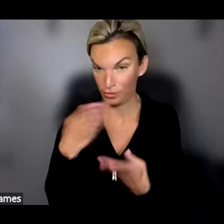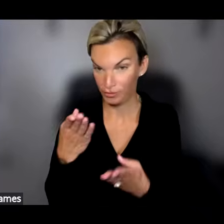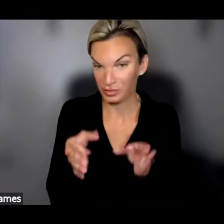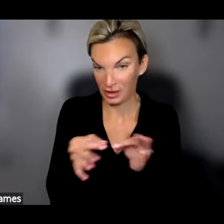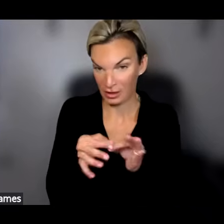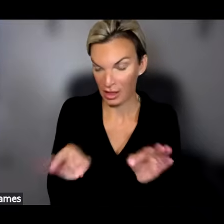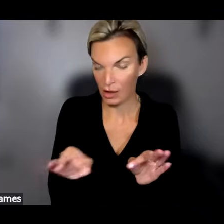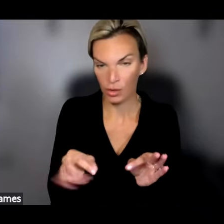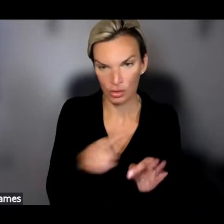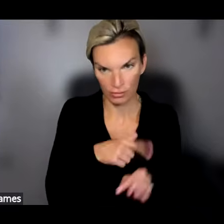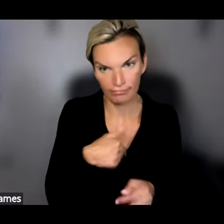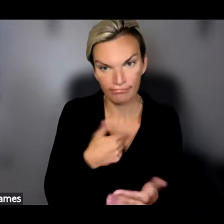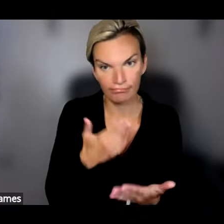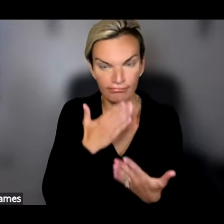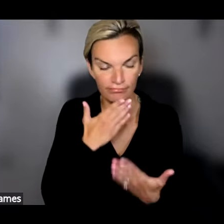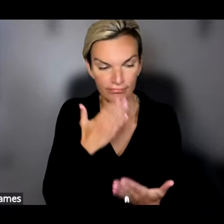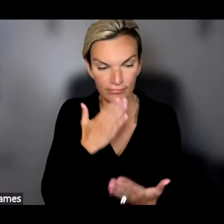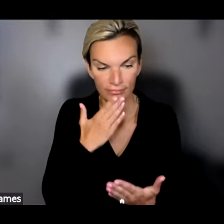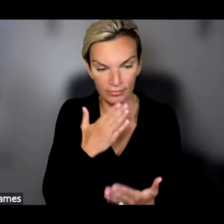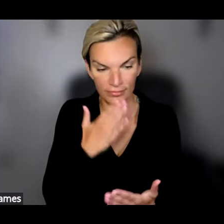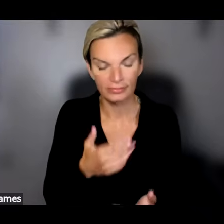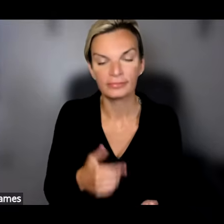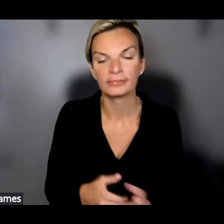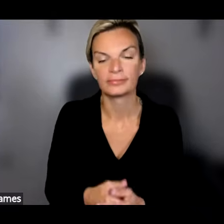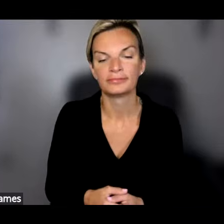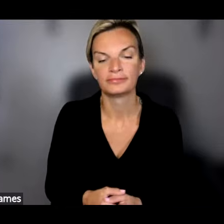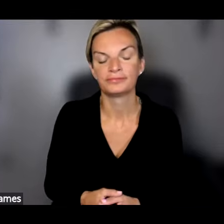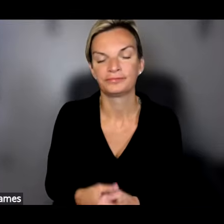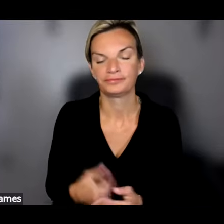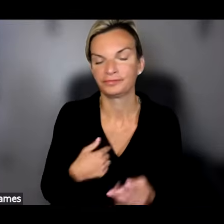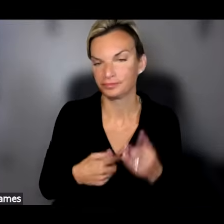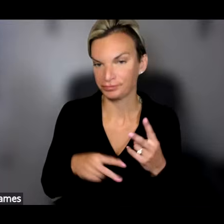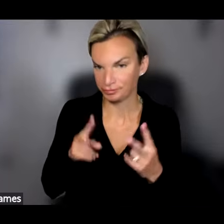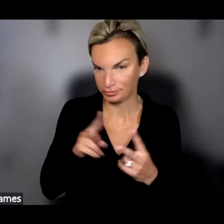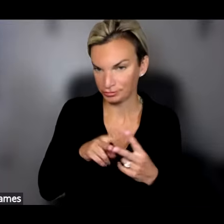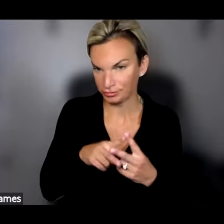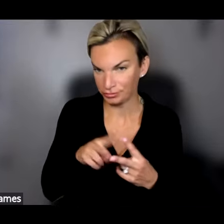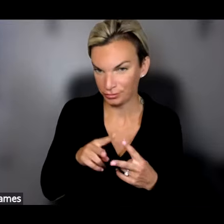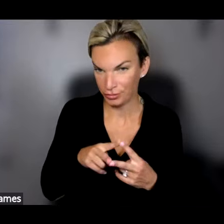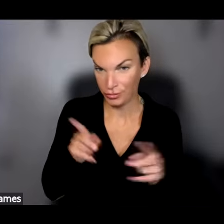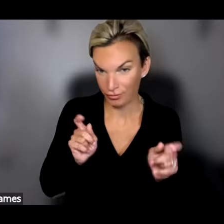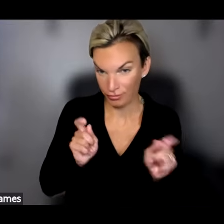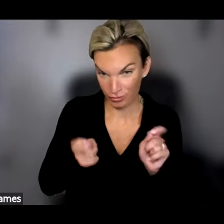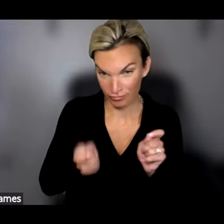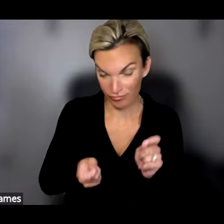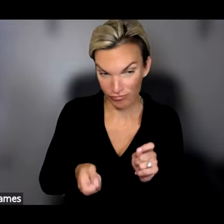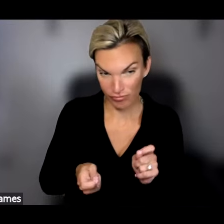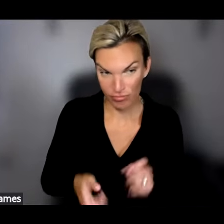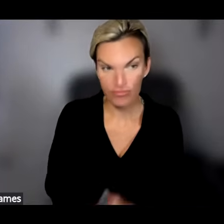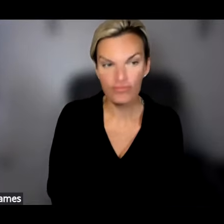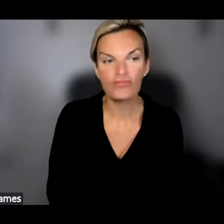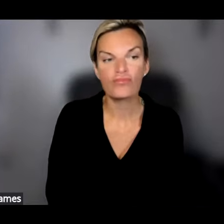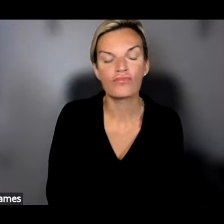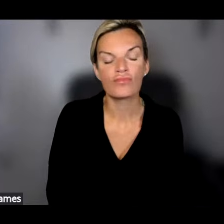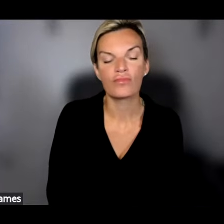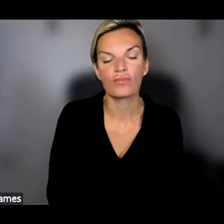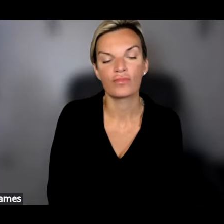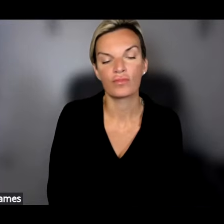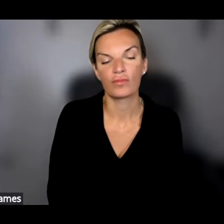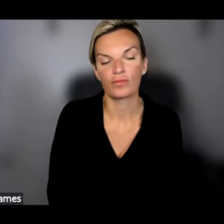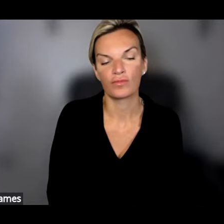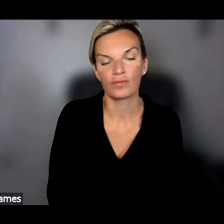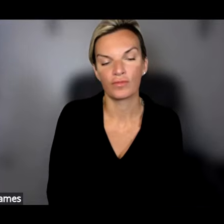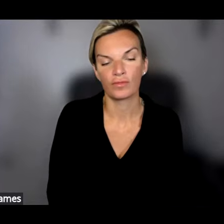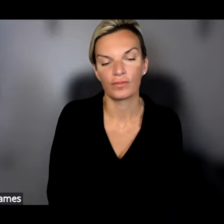small revisions to propose. The first is to the caption to present to voters, to